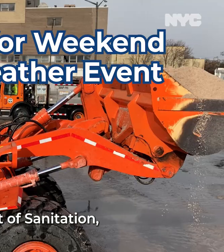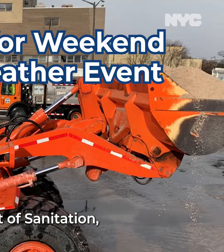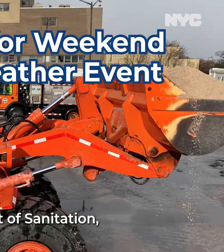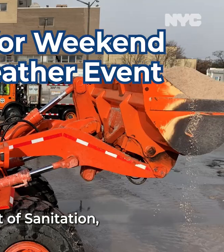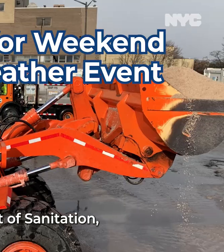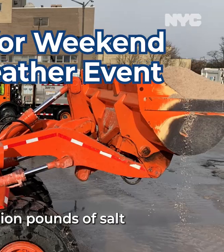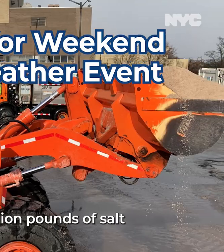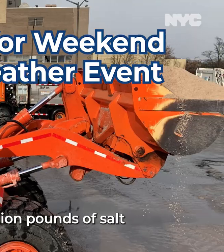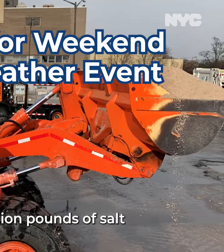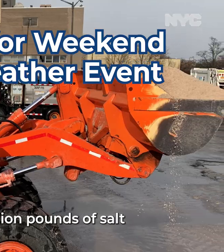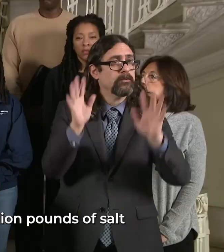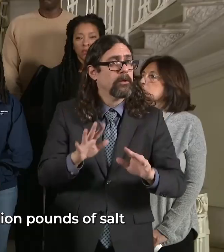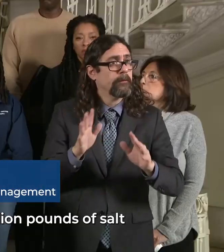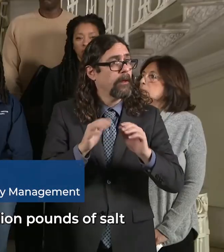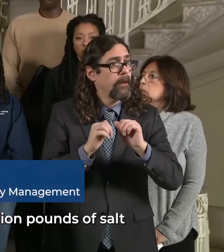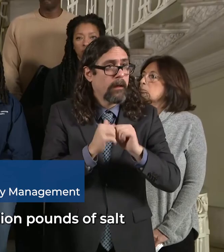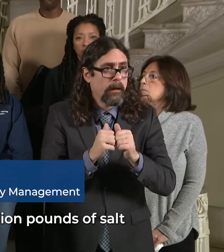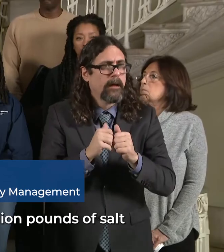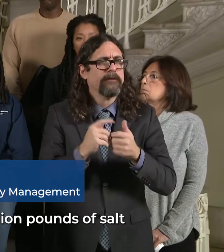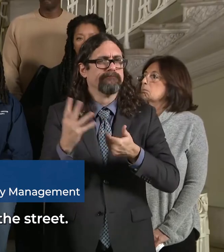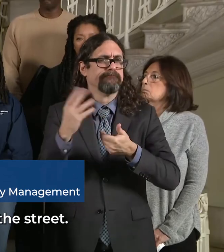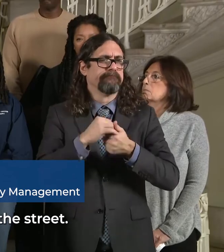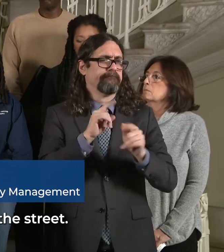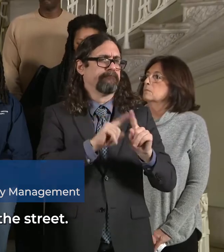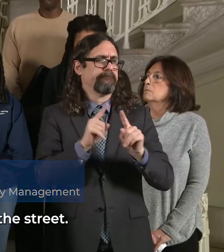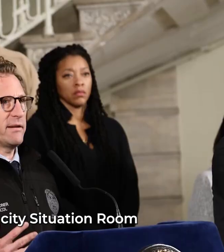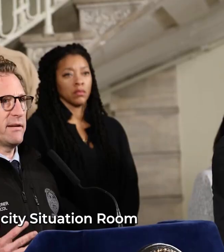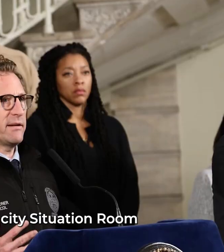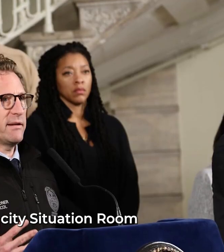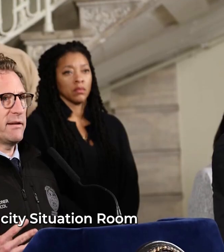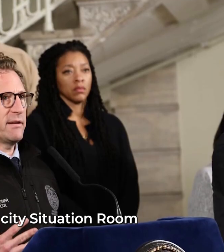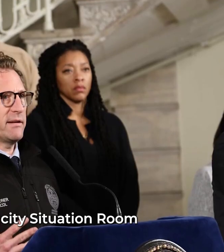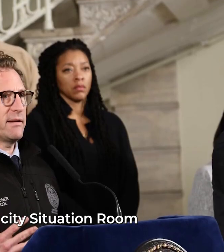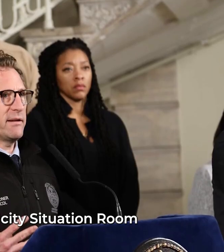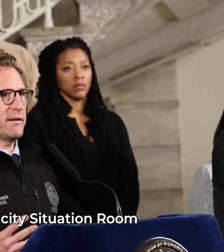Department of Sanitation, they put 20 million pounds of salt out on the street. We